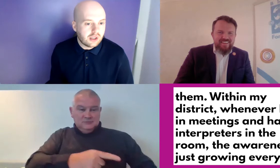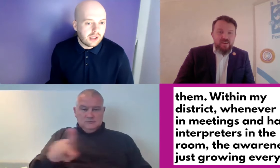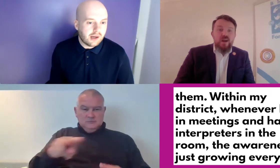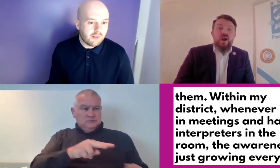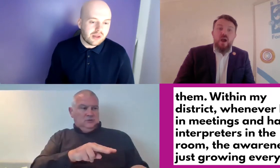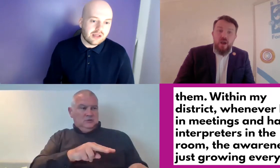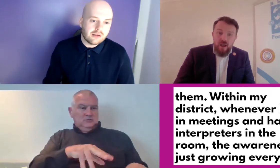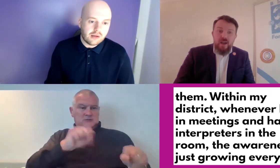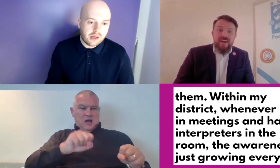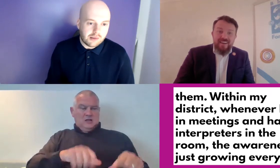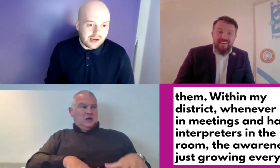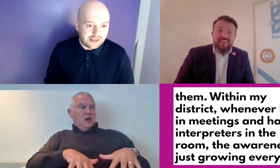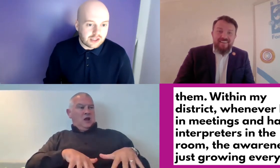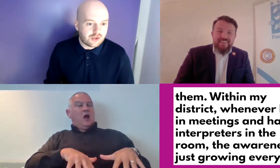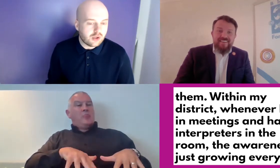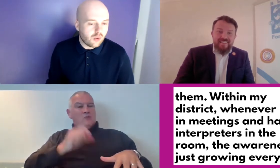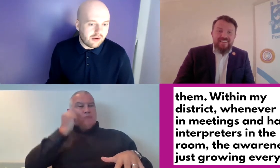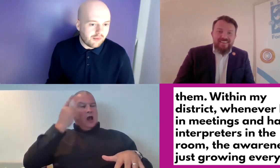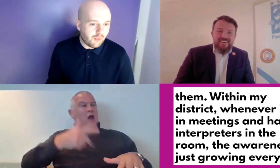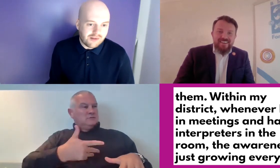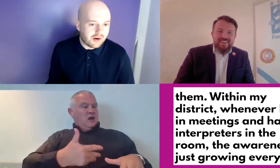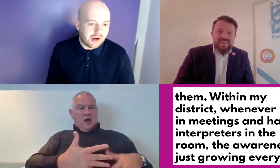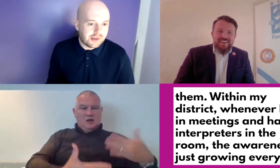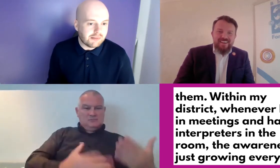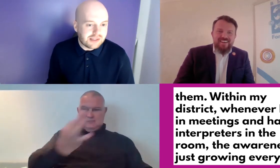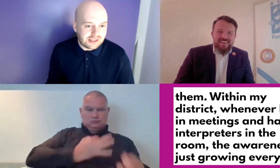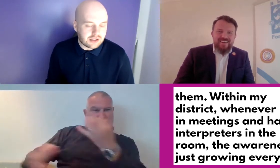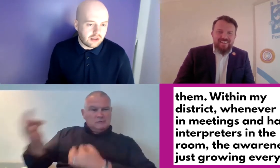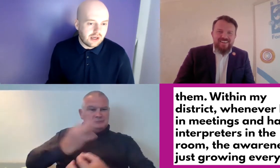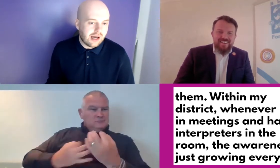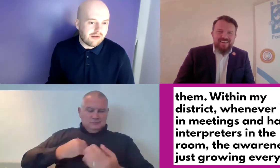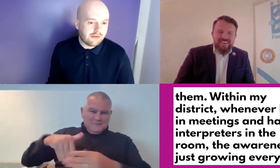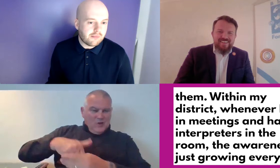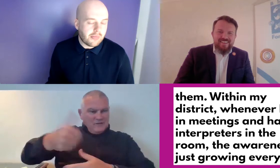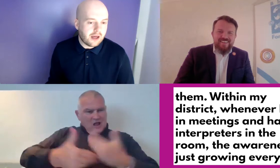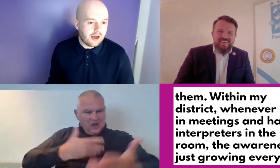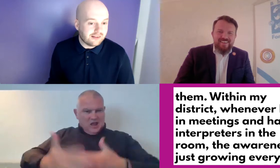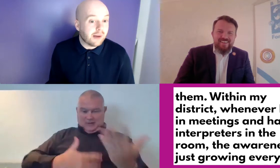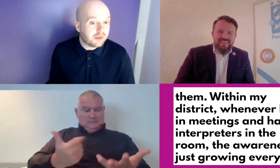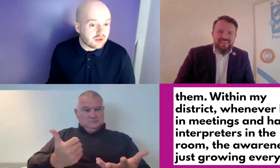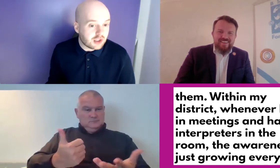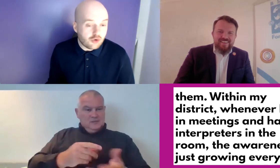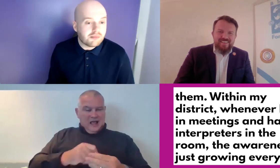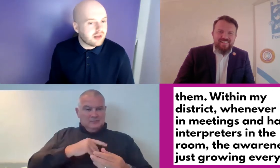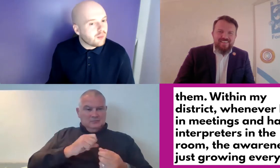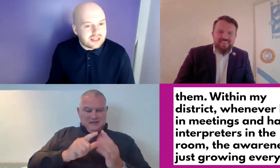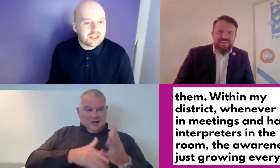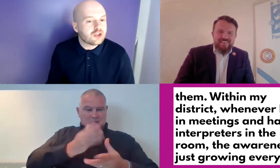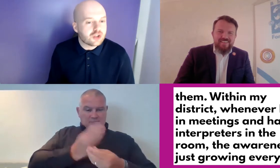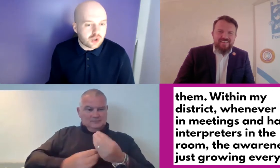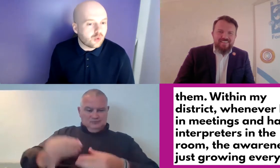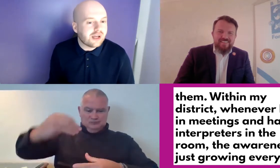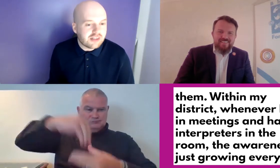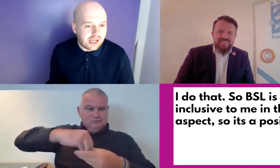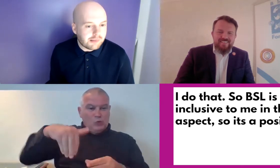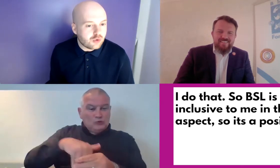So within my district, you know, whenever I'm in meetings and have interpreters in the room, the awareness is